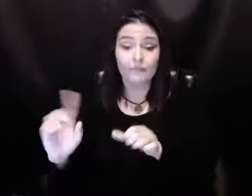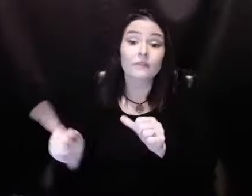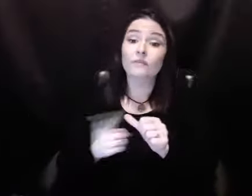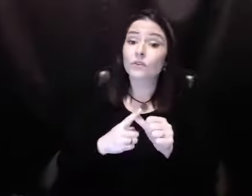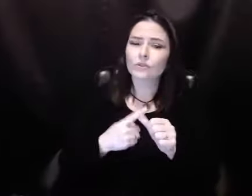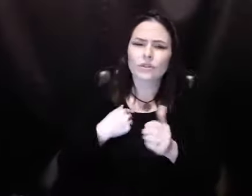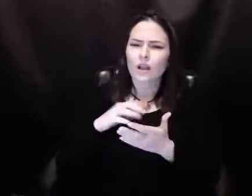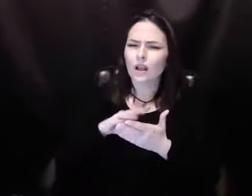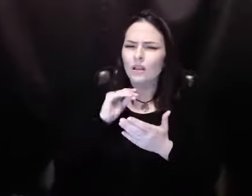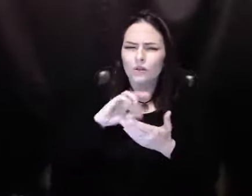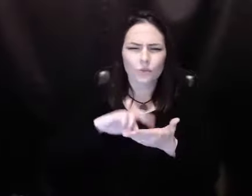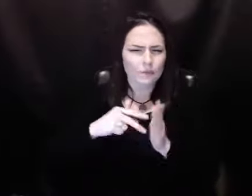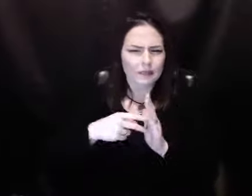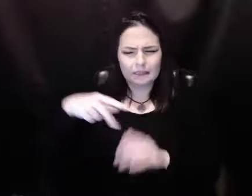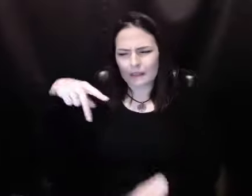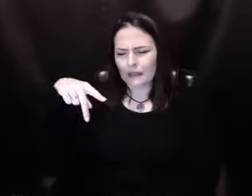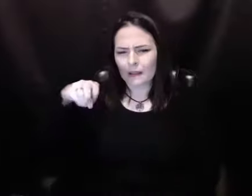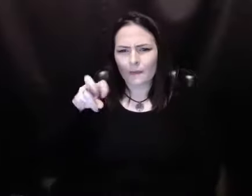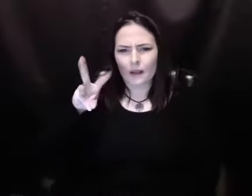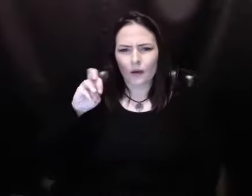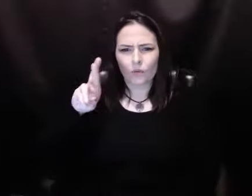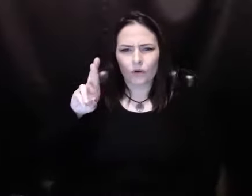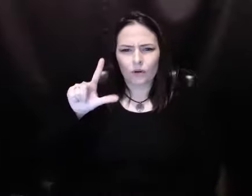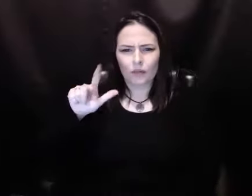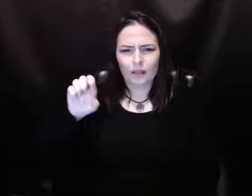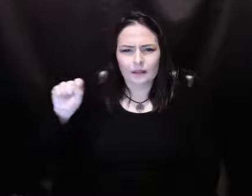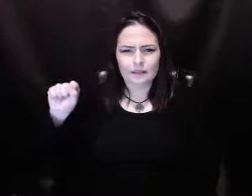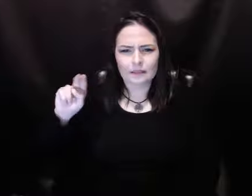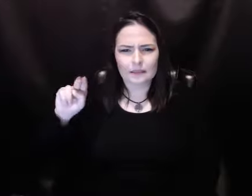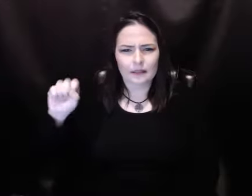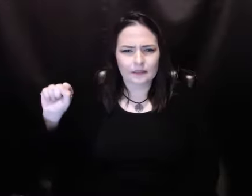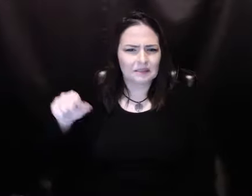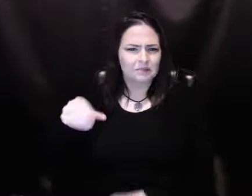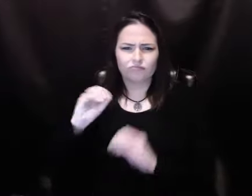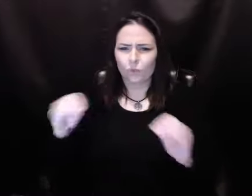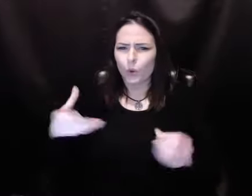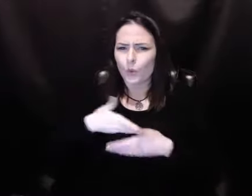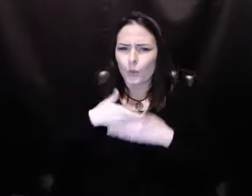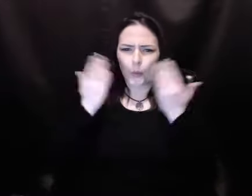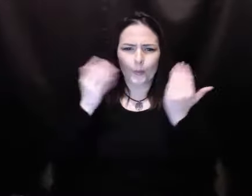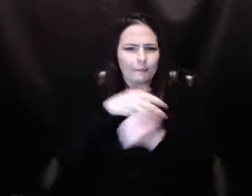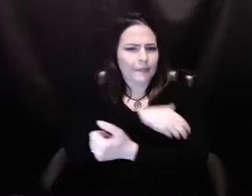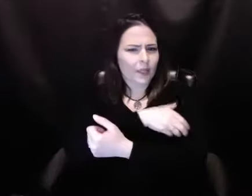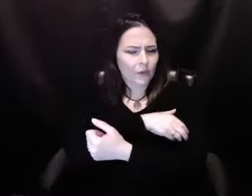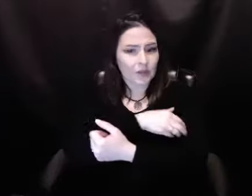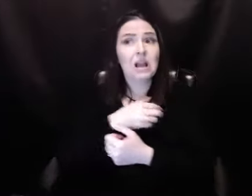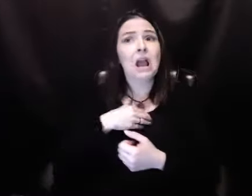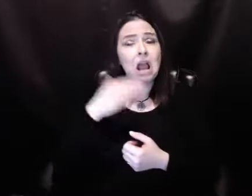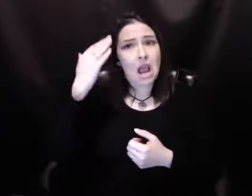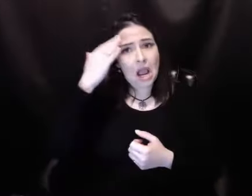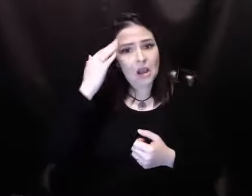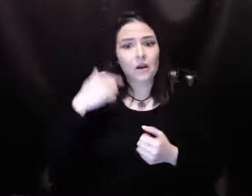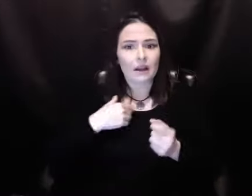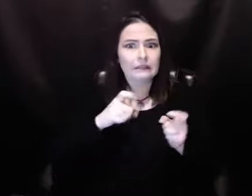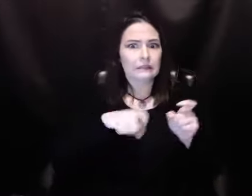been pointless. I also want to say that the Al-Anon program, together with the steps, is a lifelong journey for